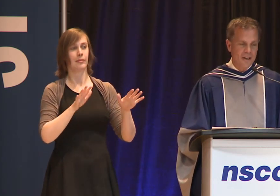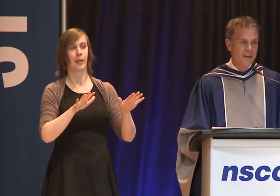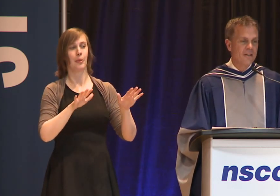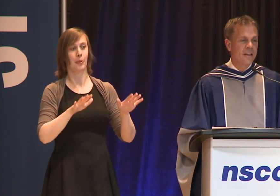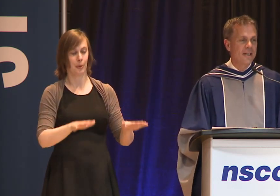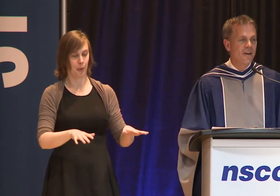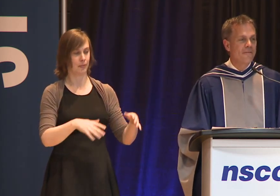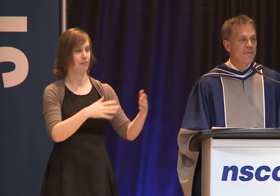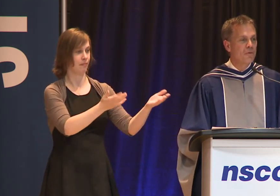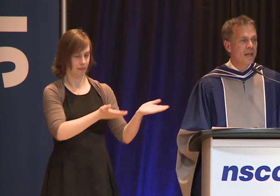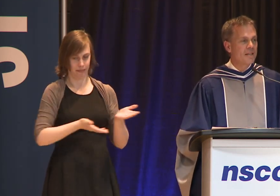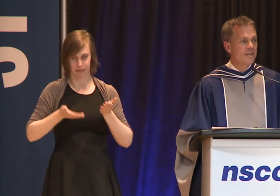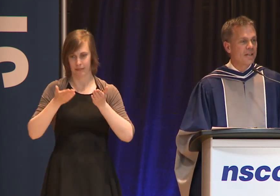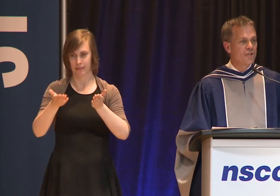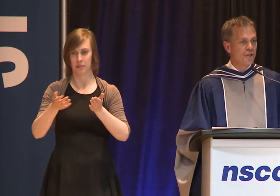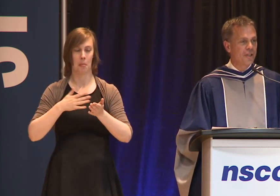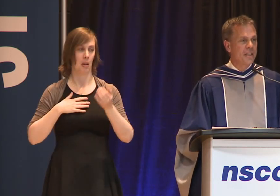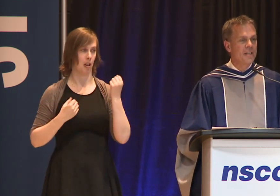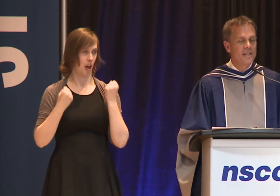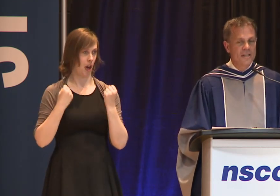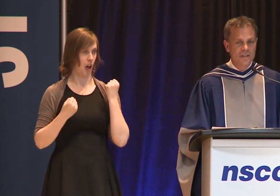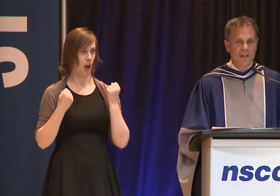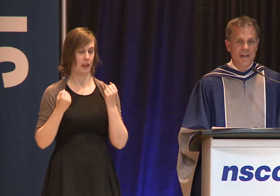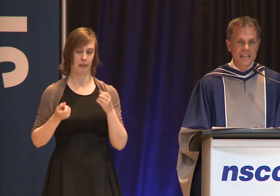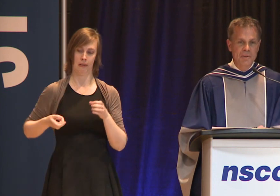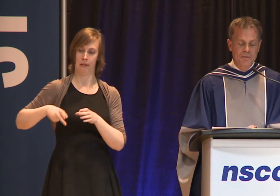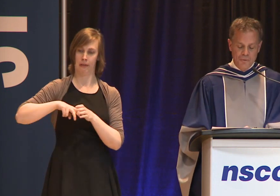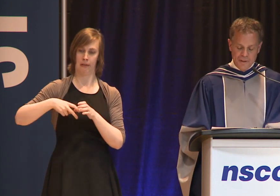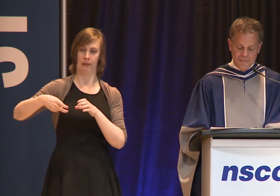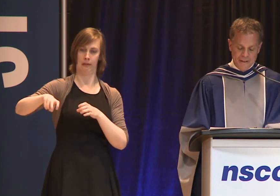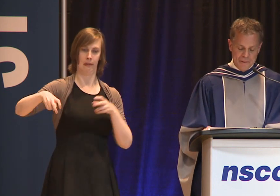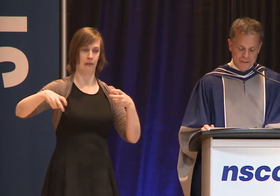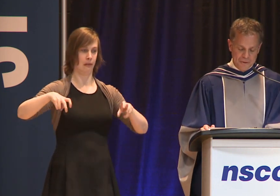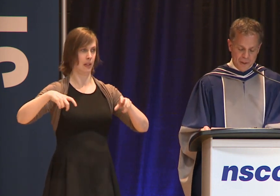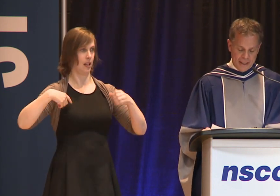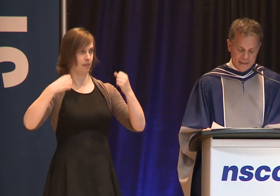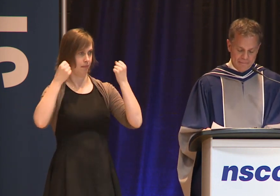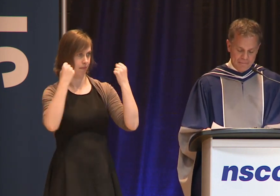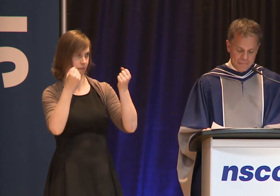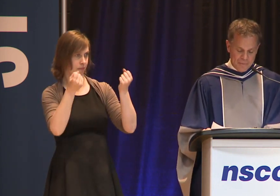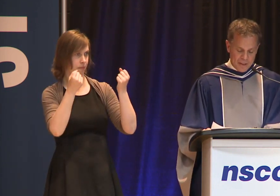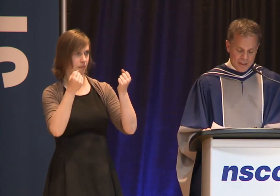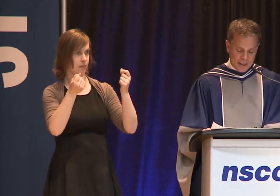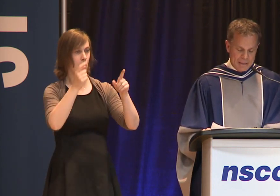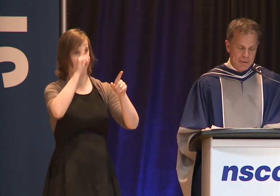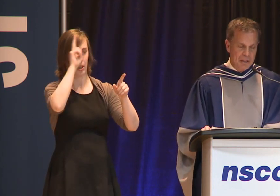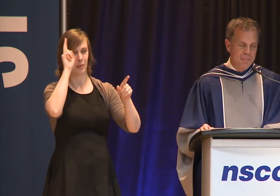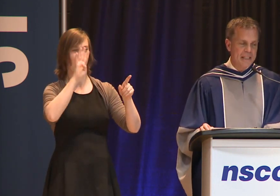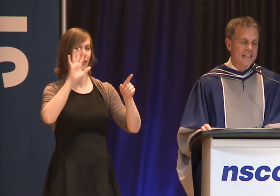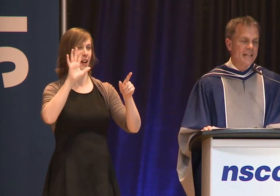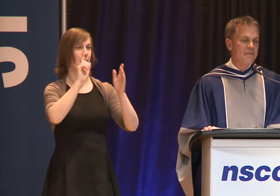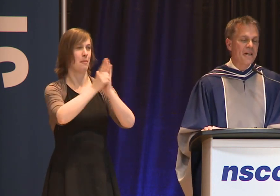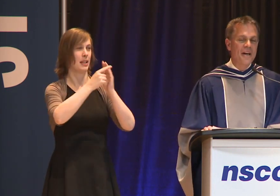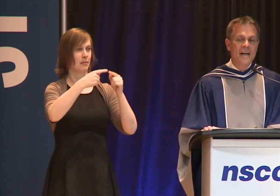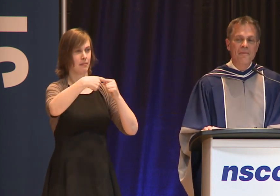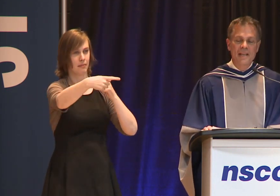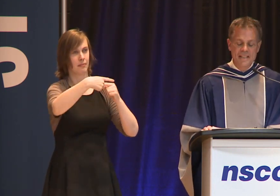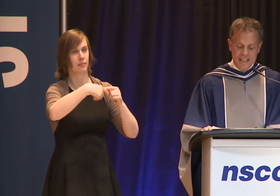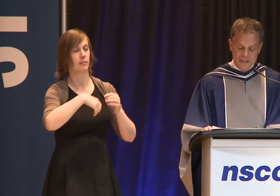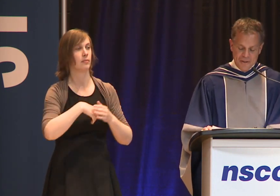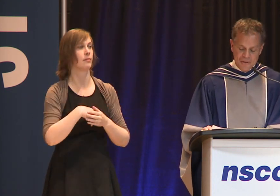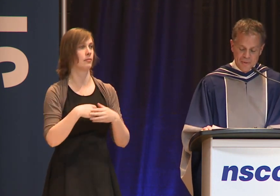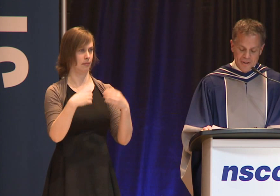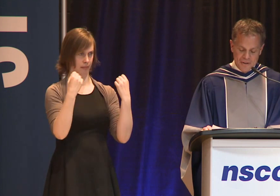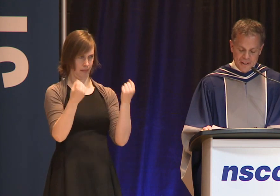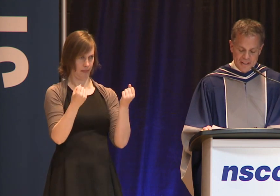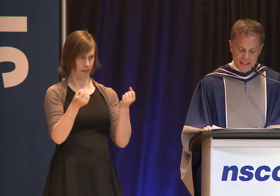my car, and off we went on our journey to the hospital 45 minutes away. And as we were speeding down the highway, I